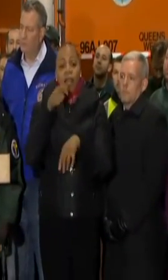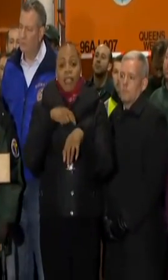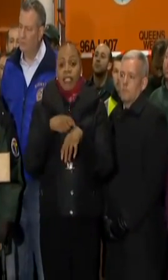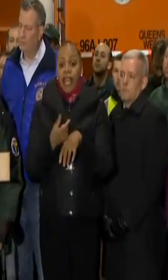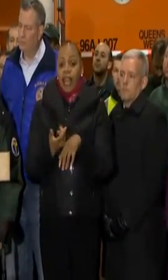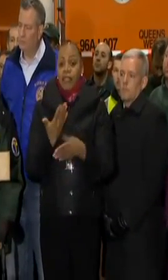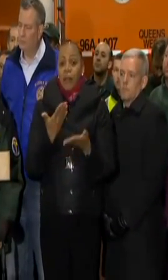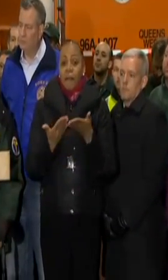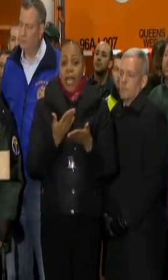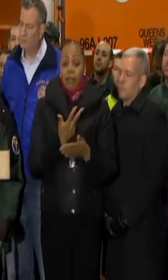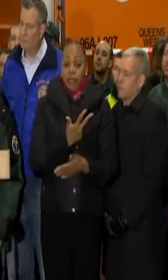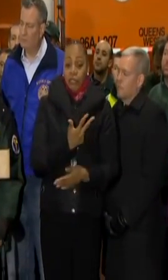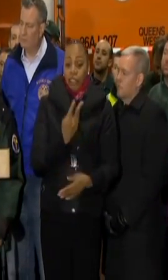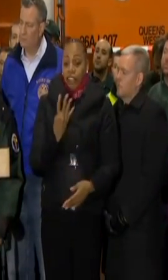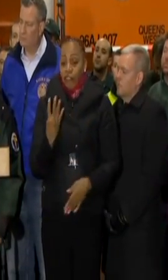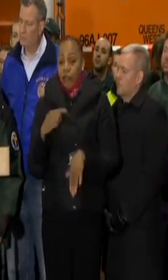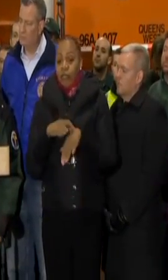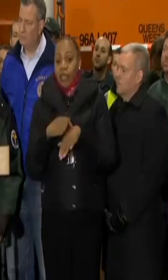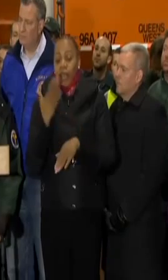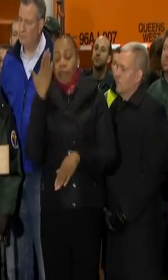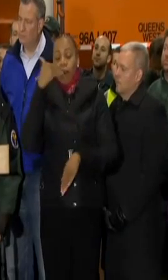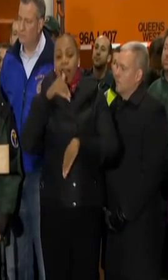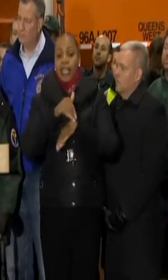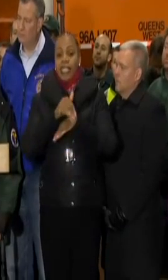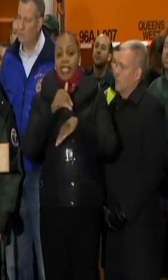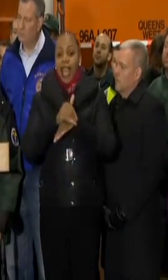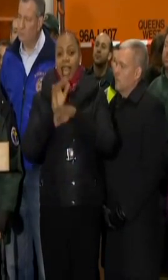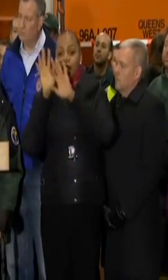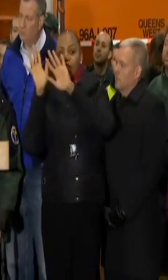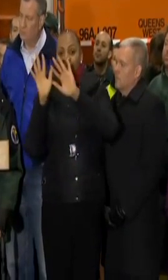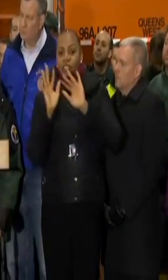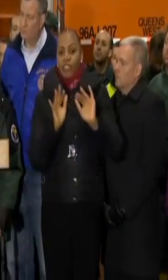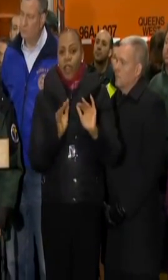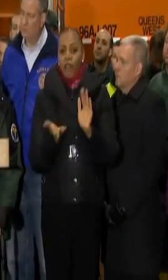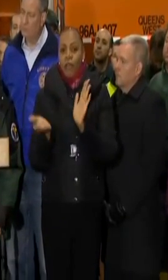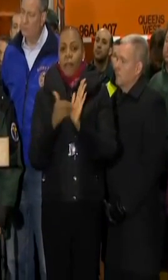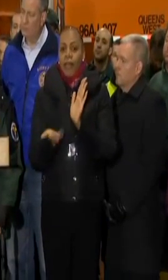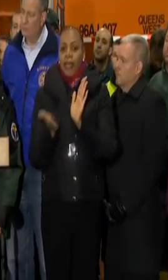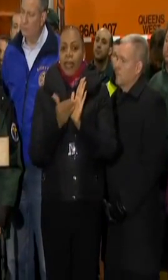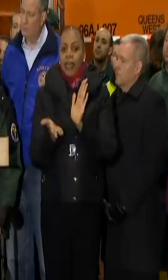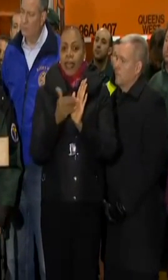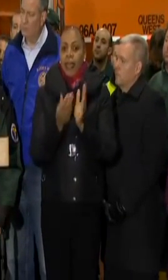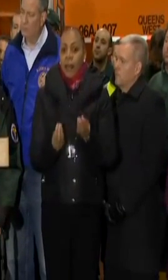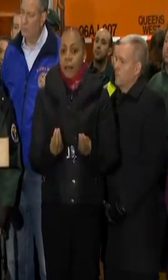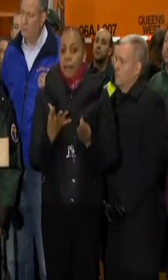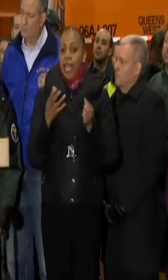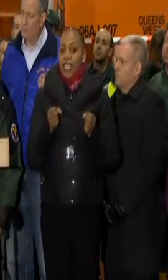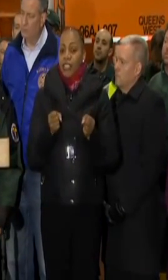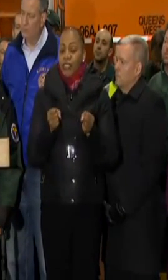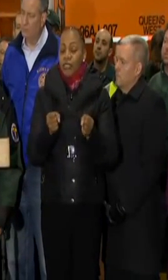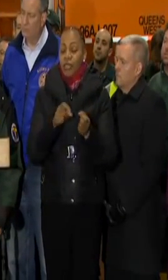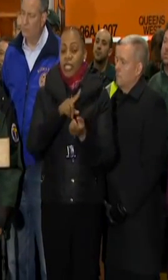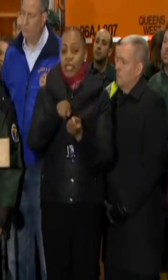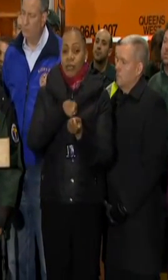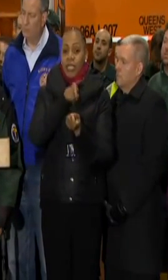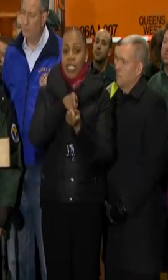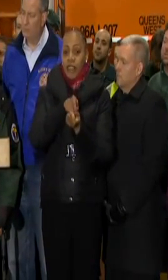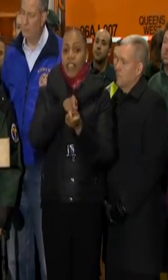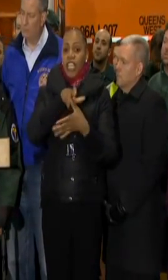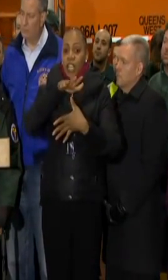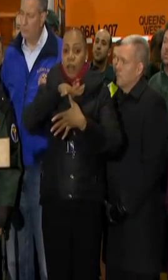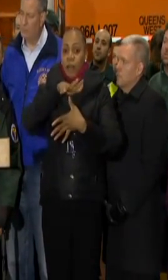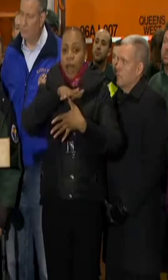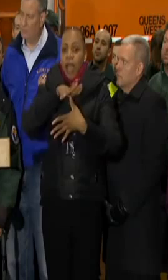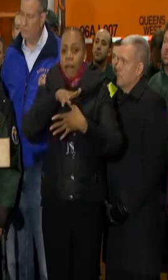through 3 and 4 times. Last night was a storm where we had to go repeatedly on many streets, particularly the primary streets,